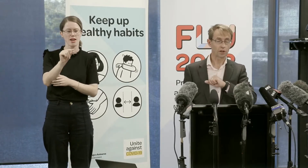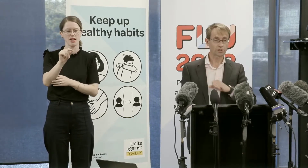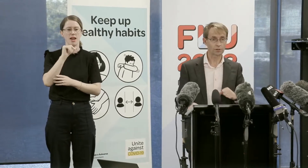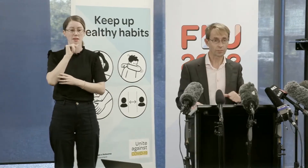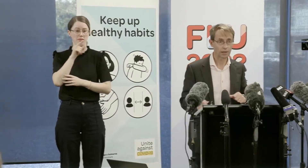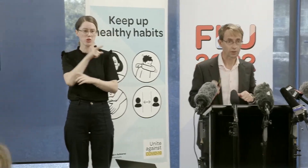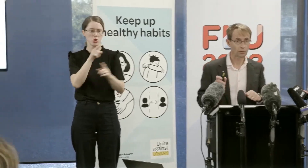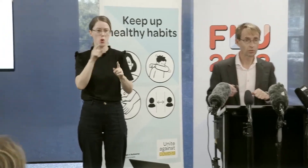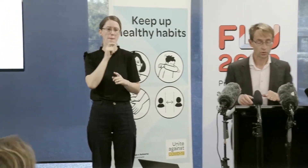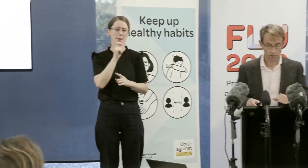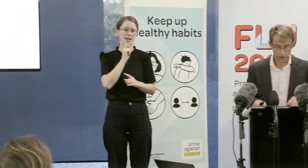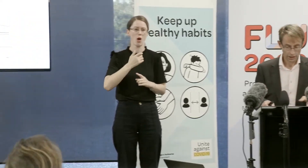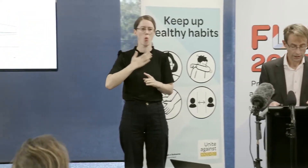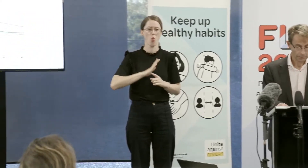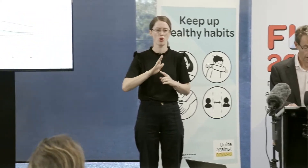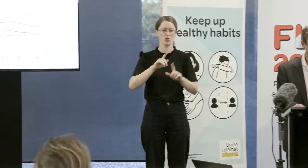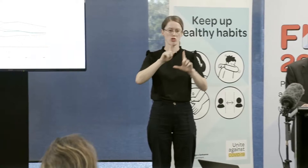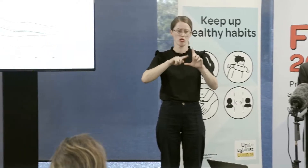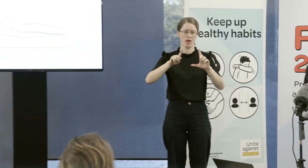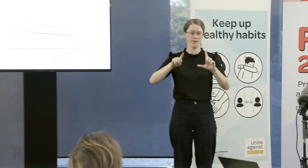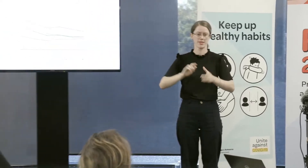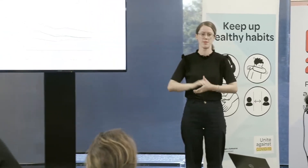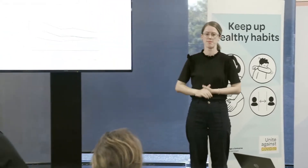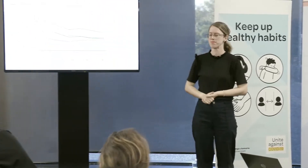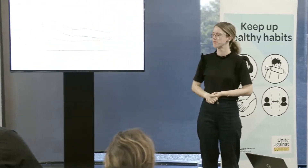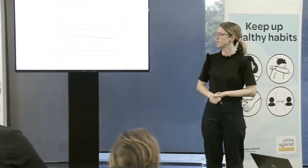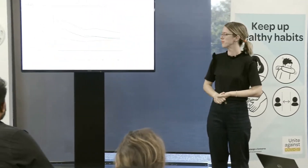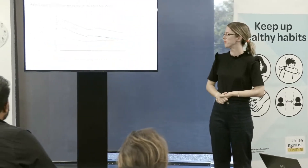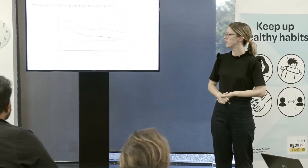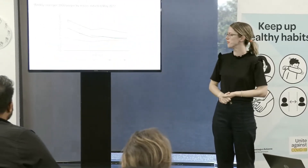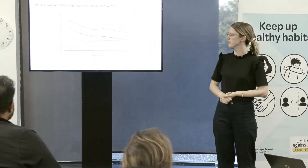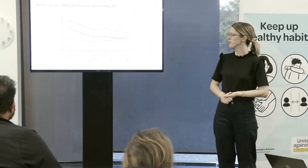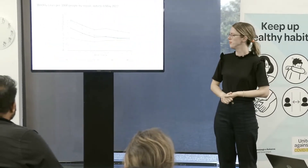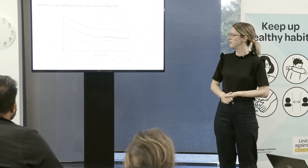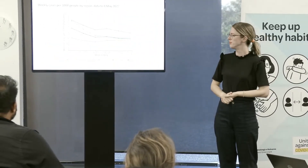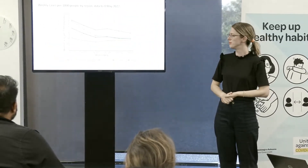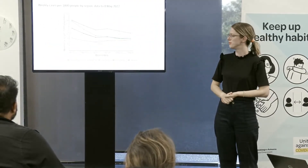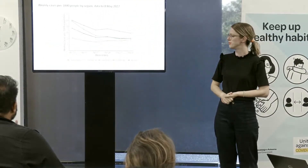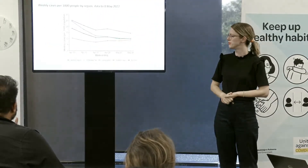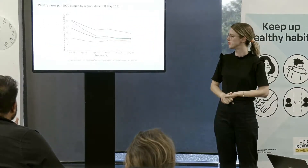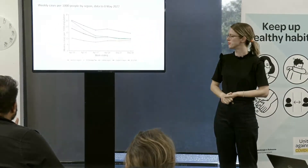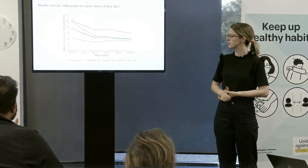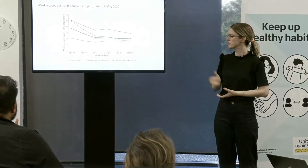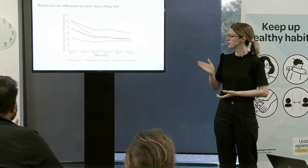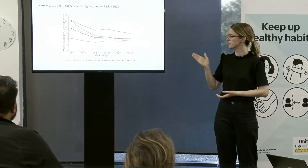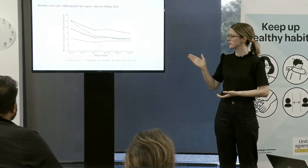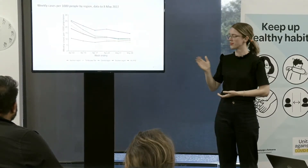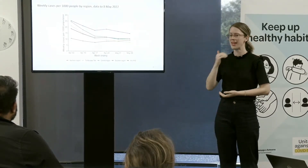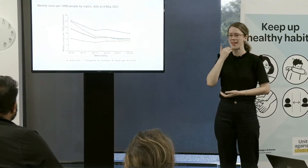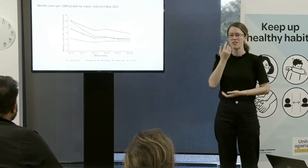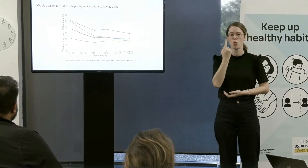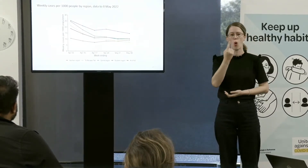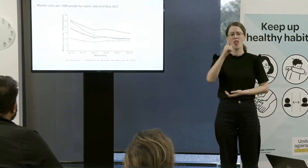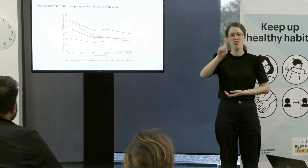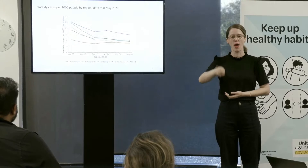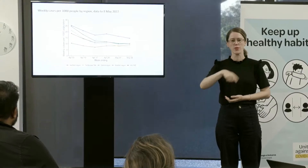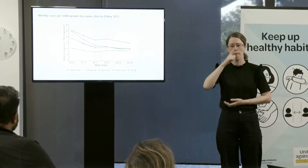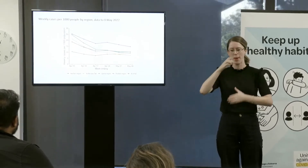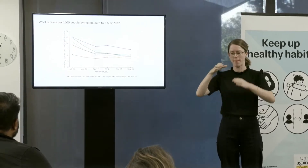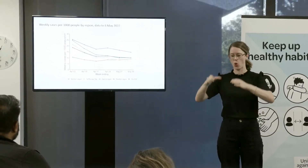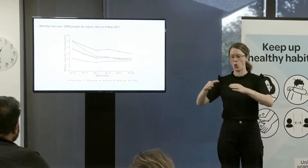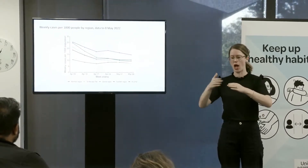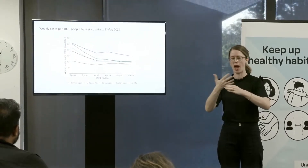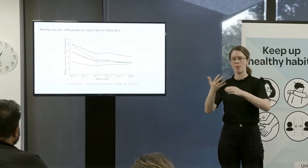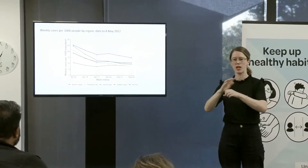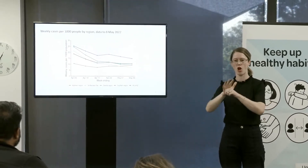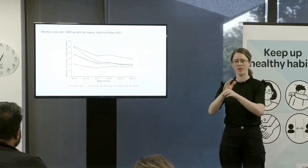media advisor at the back of the room, or email our media team. So this is cases per 1,000 people by our 4 regions,